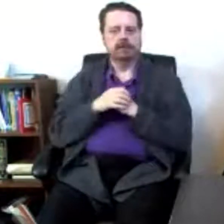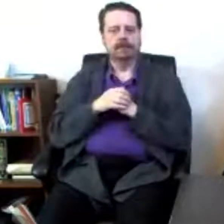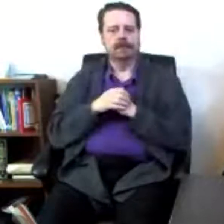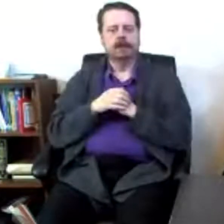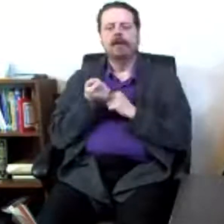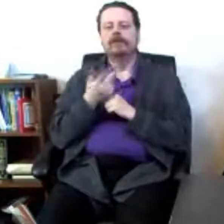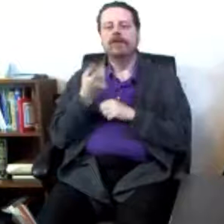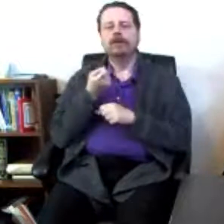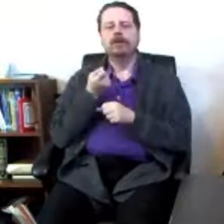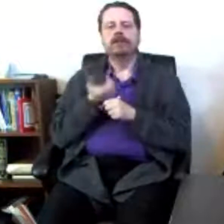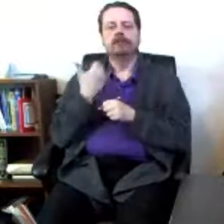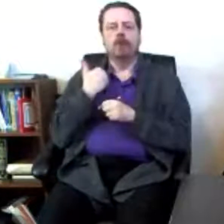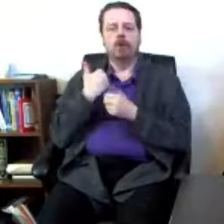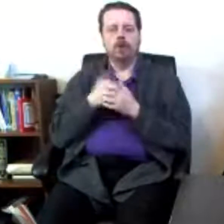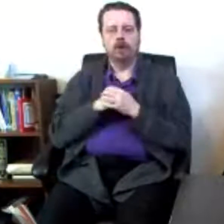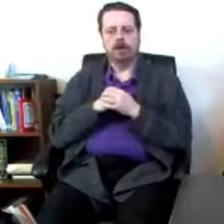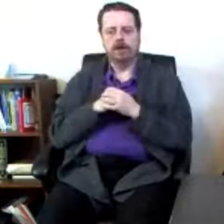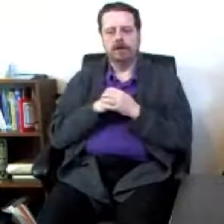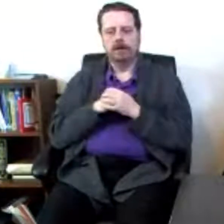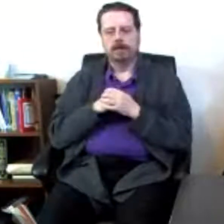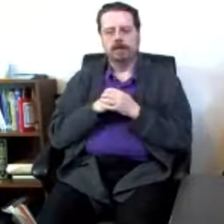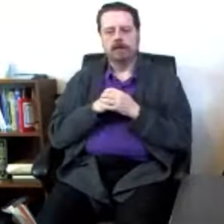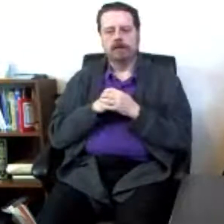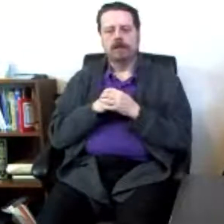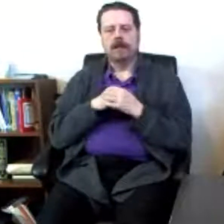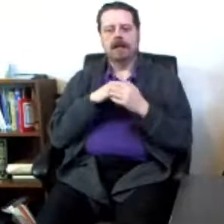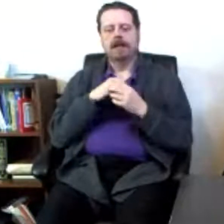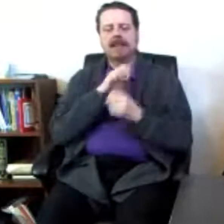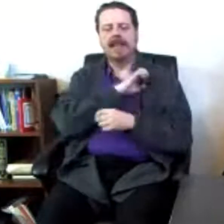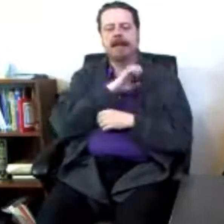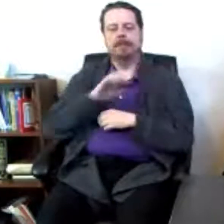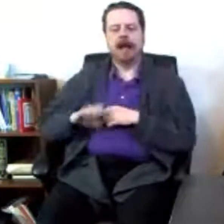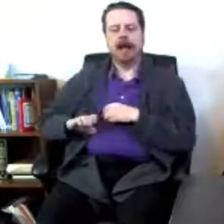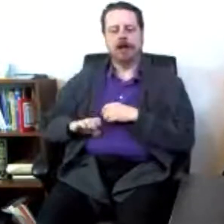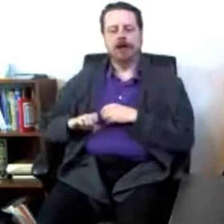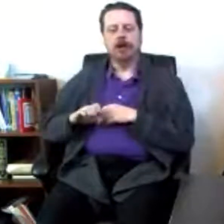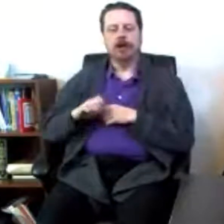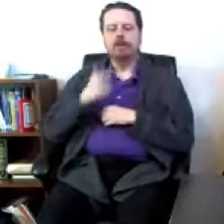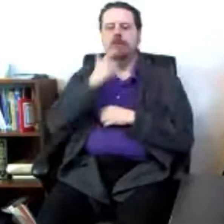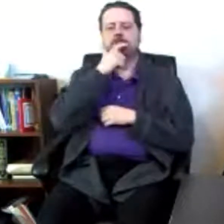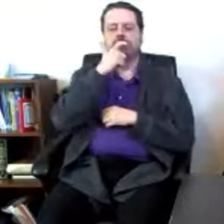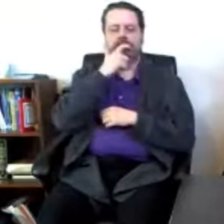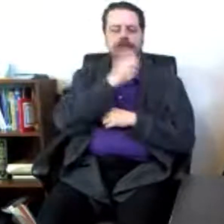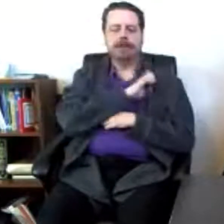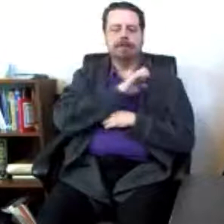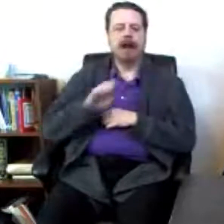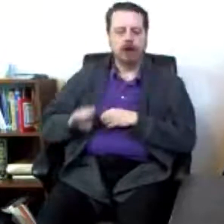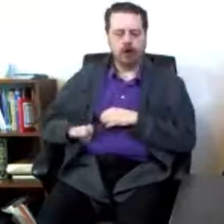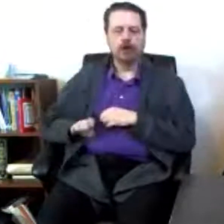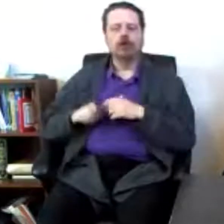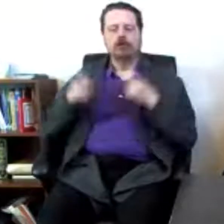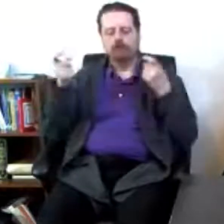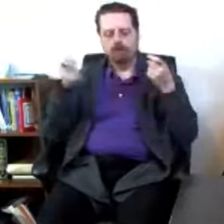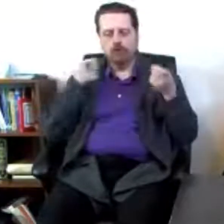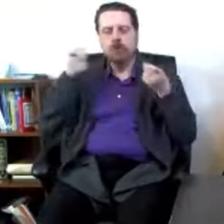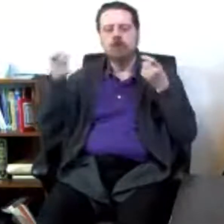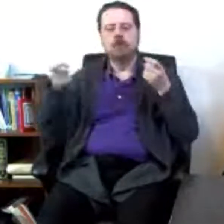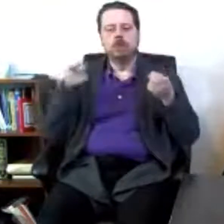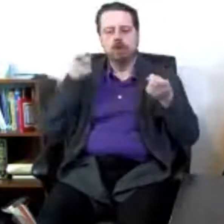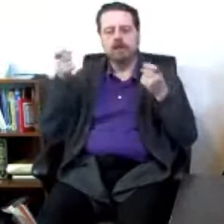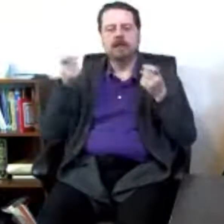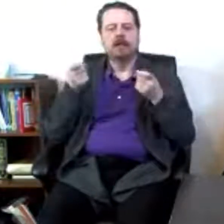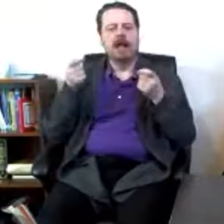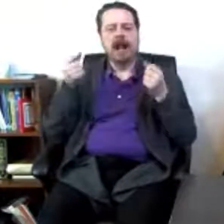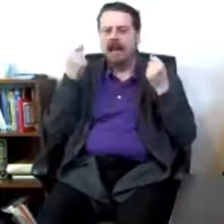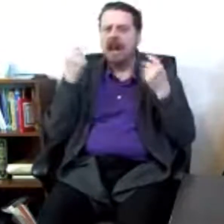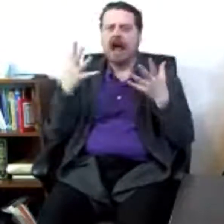Few years ago, it was the empire, the British Empire, ruling so much so